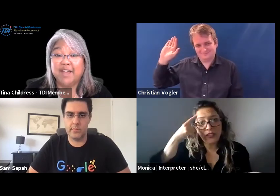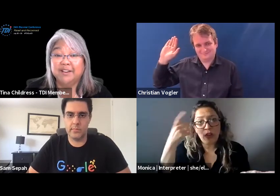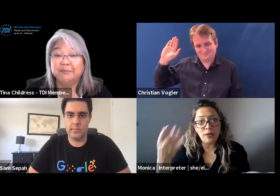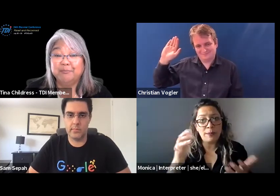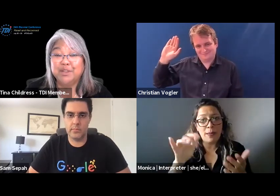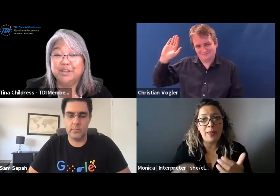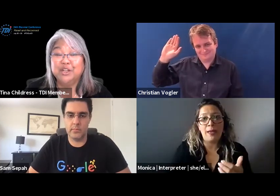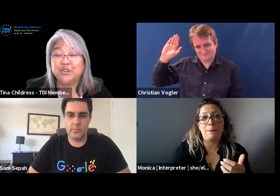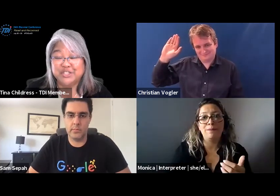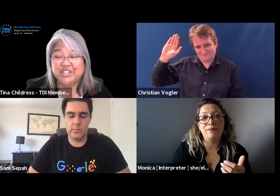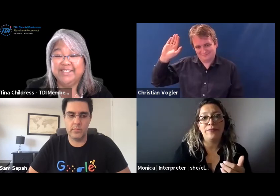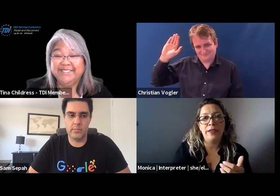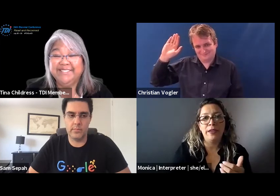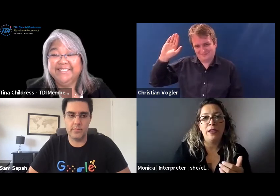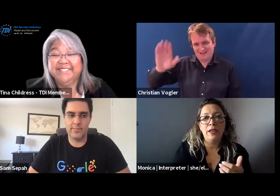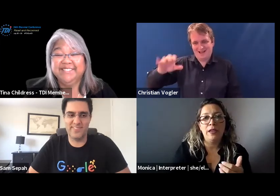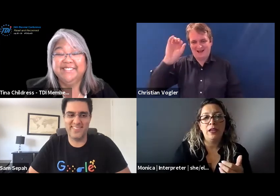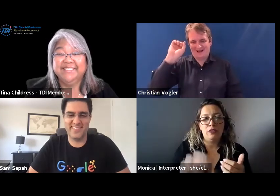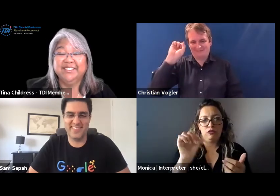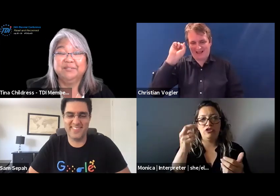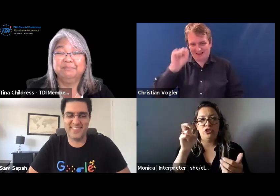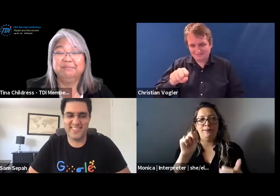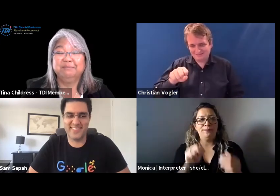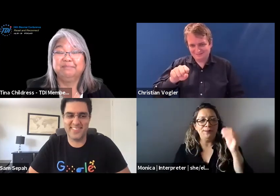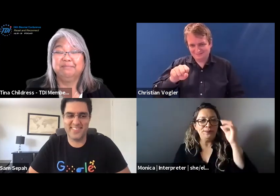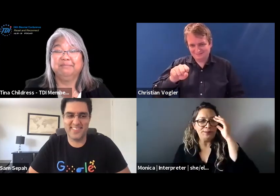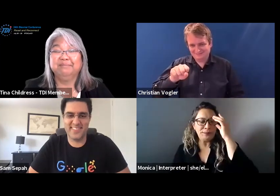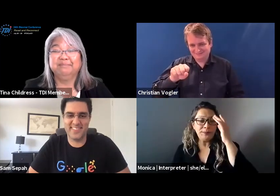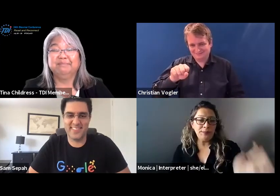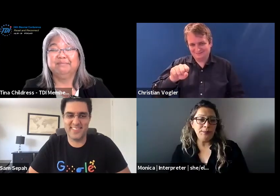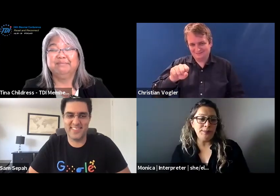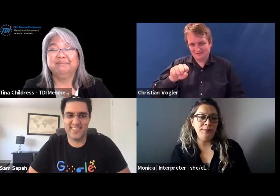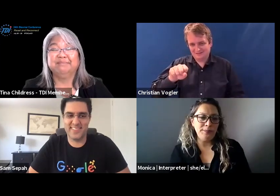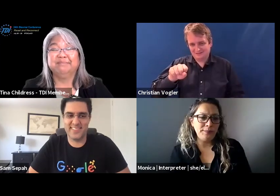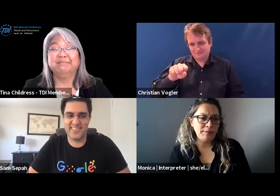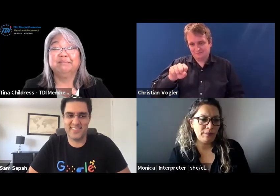that? Christian. Yes, Christian here. Yes.